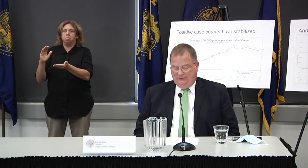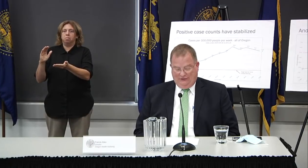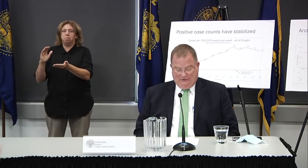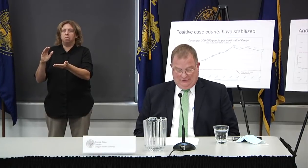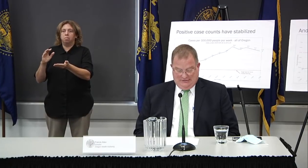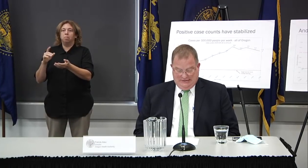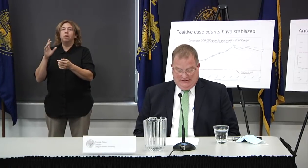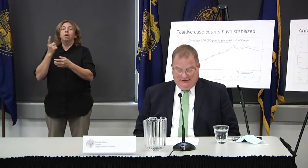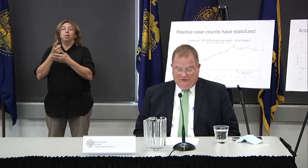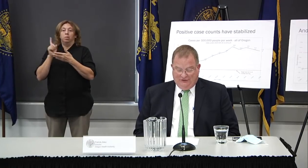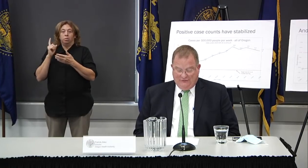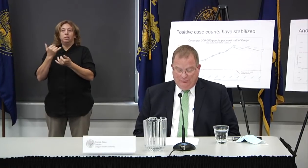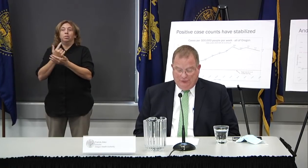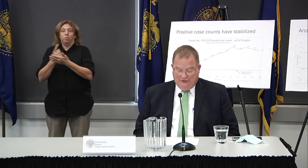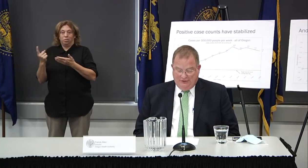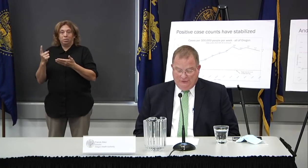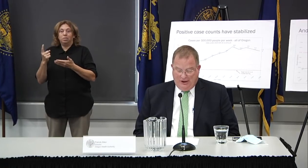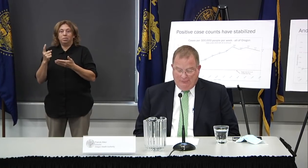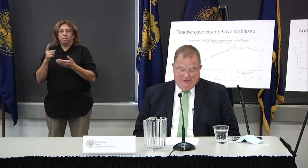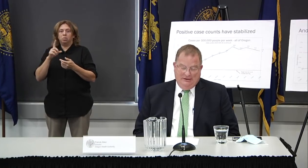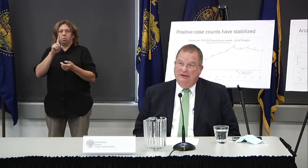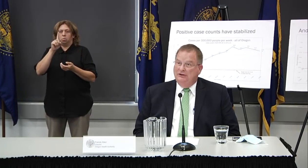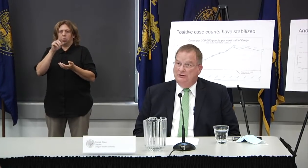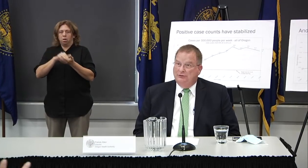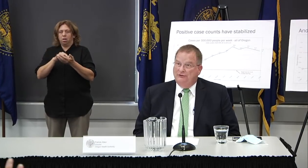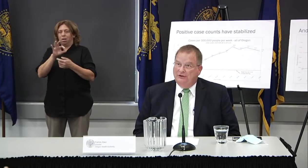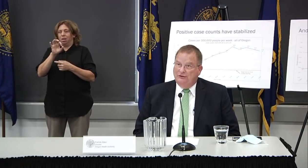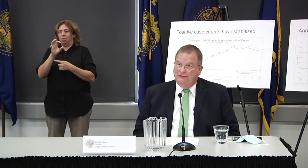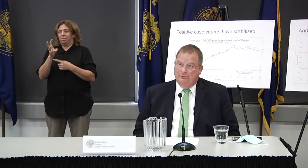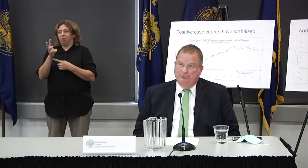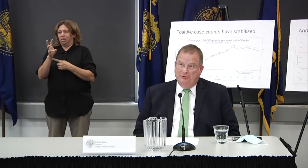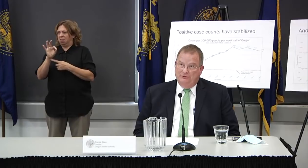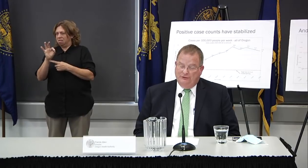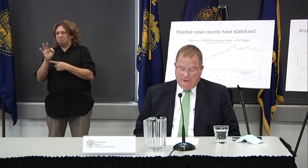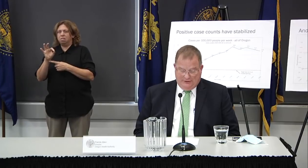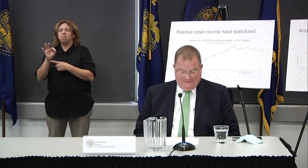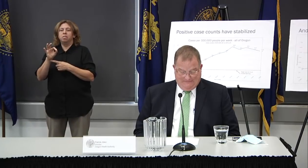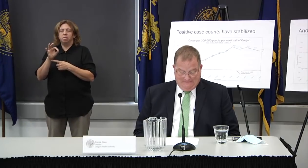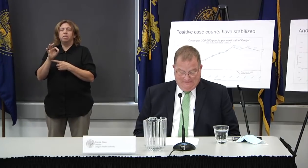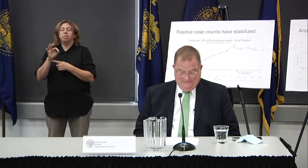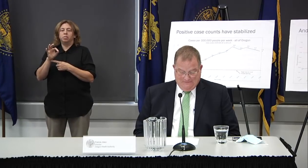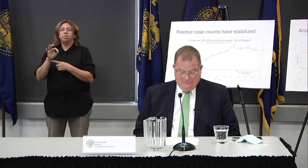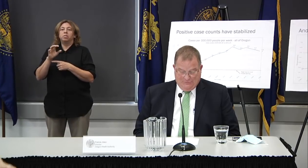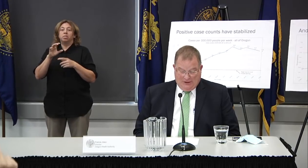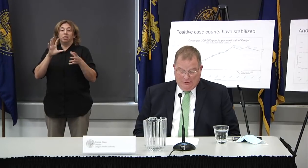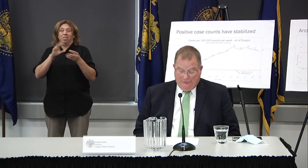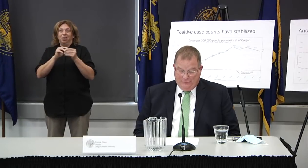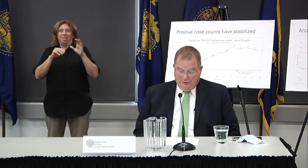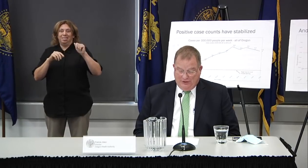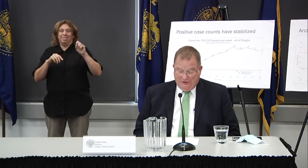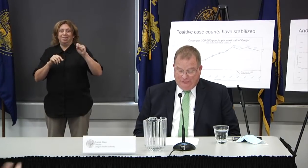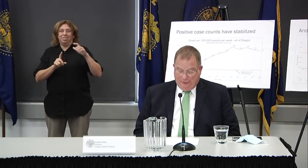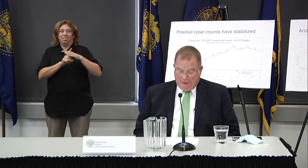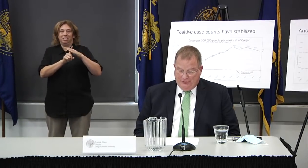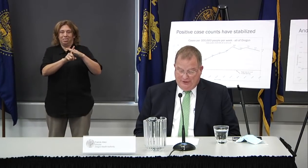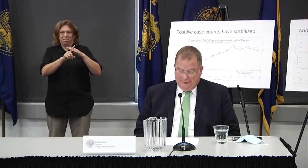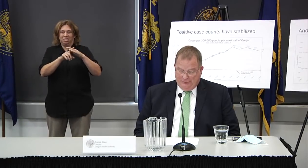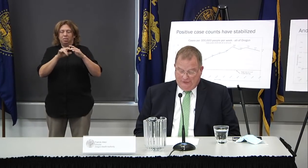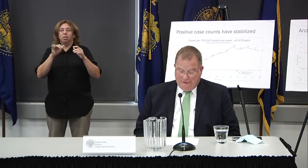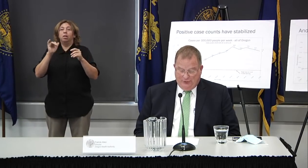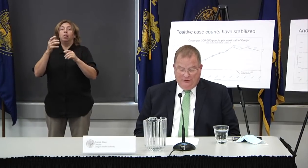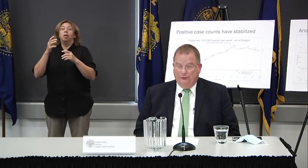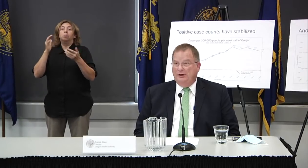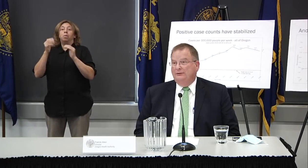1,963 cases. That's a 7% drop in new infections from the previous week. There were fewer deaths reported